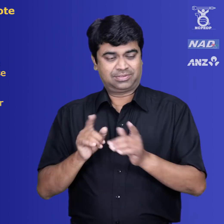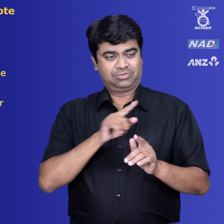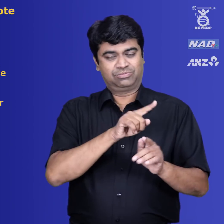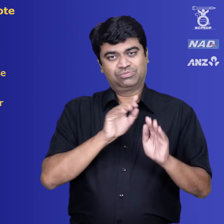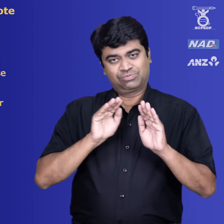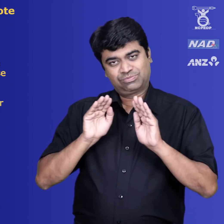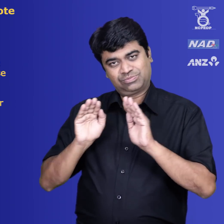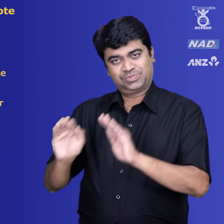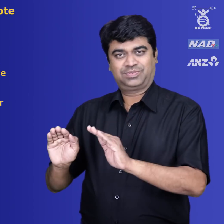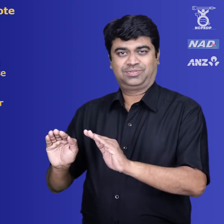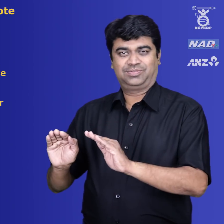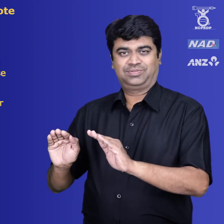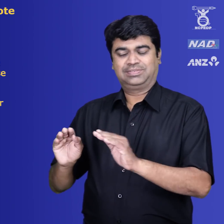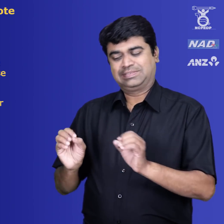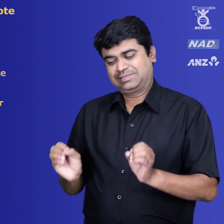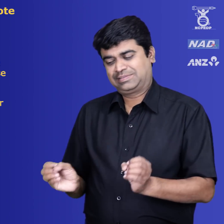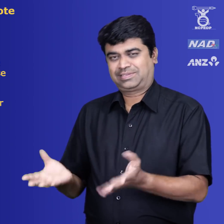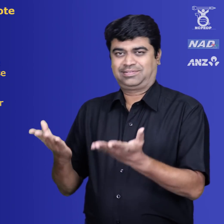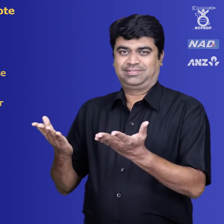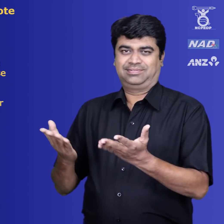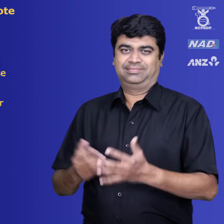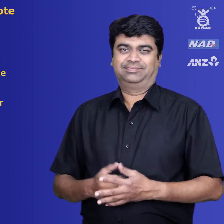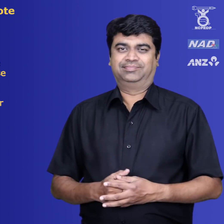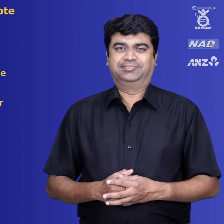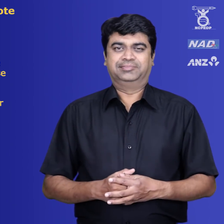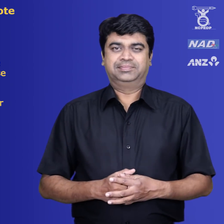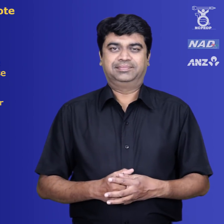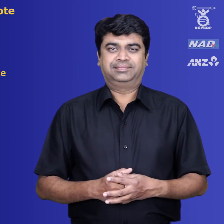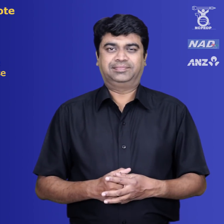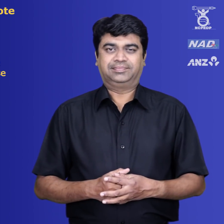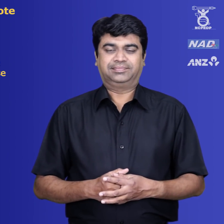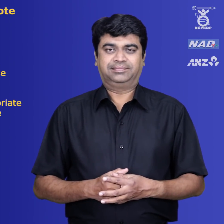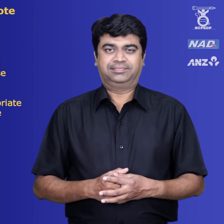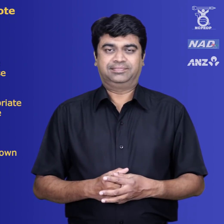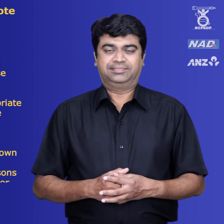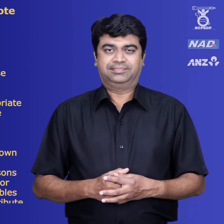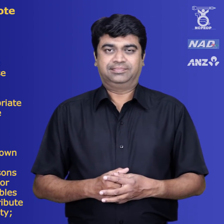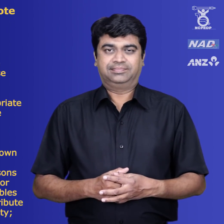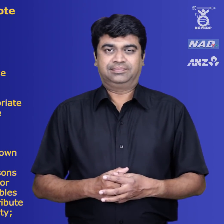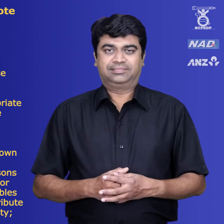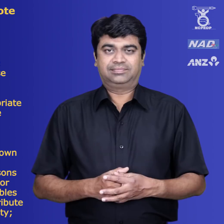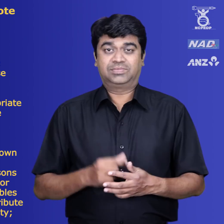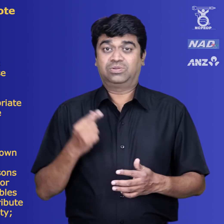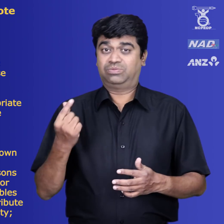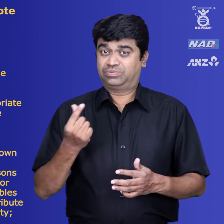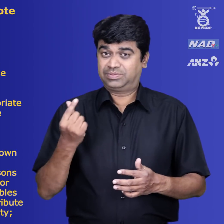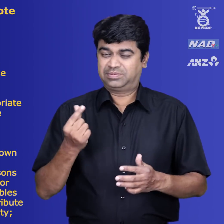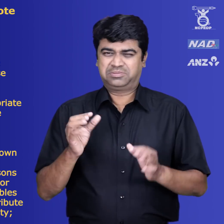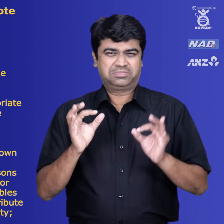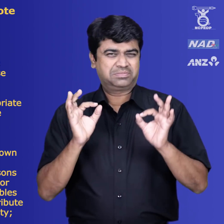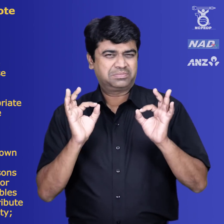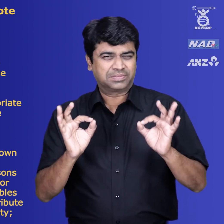institutions at all levels of school education. To promote the use of